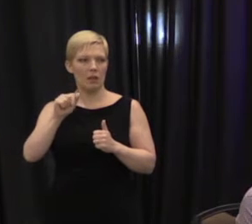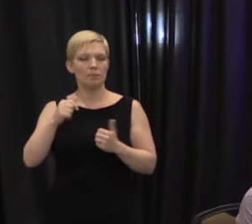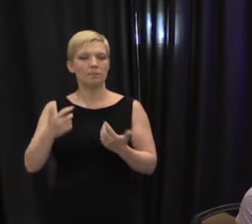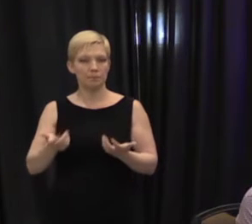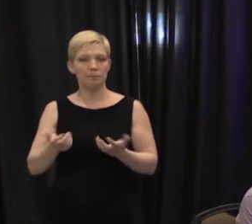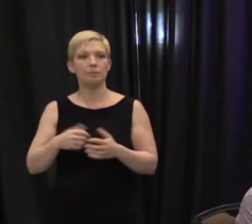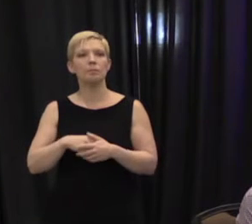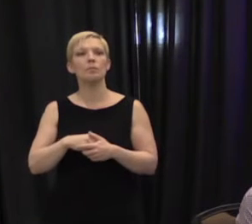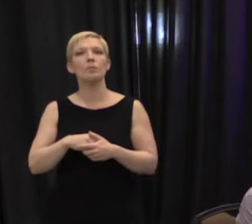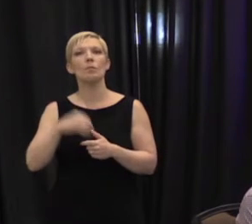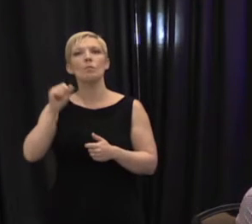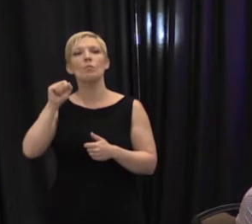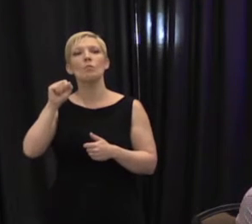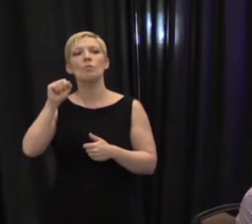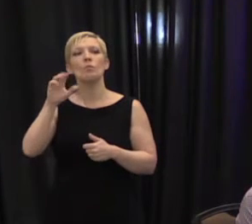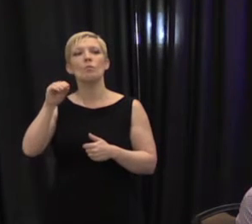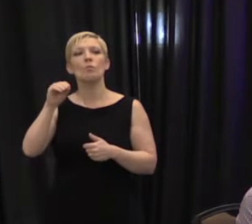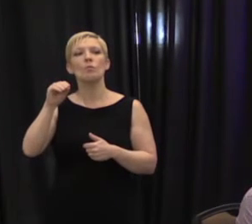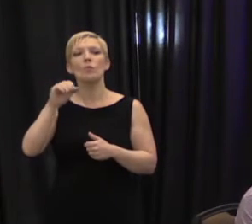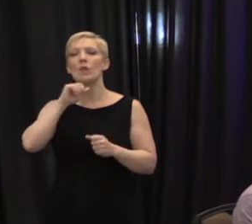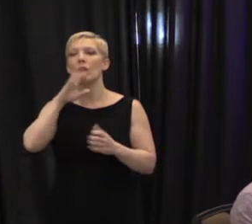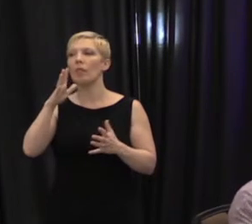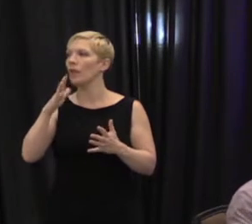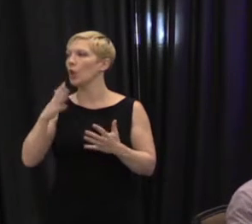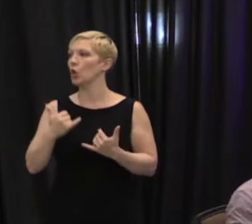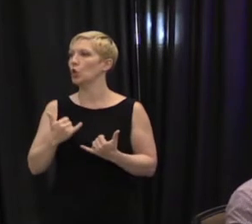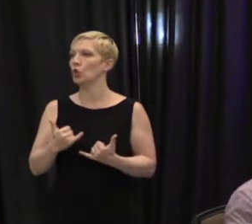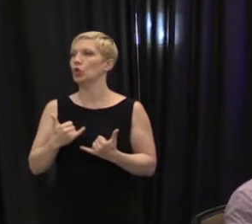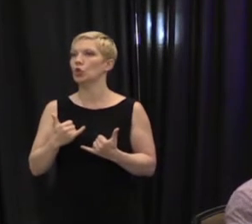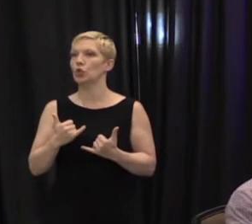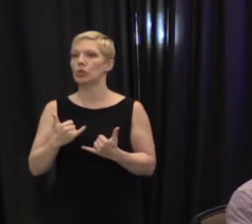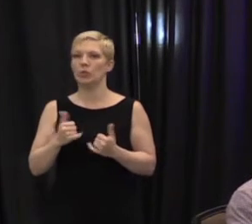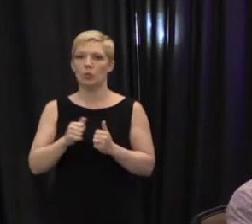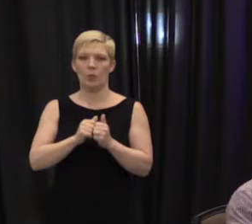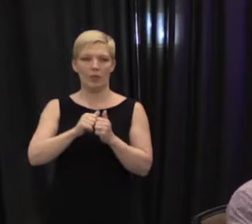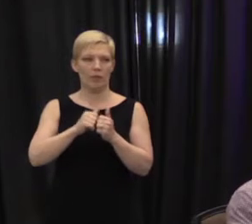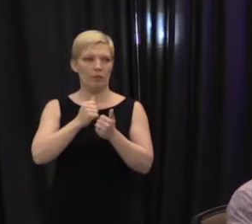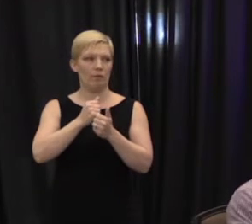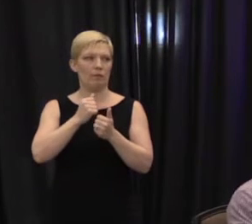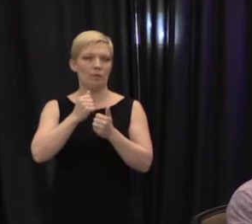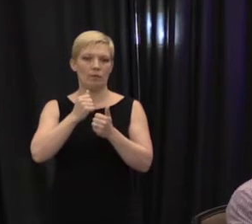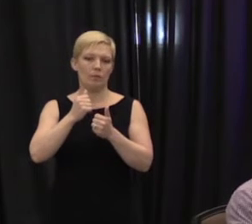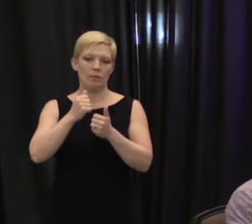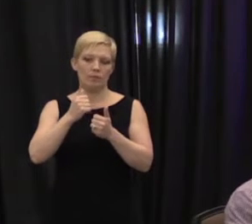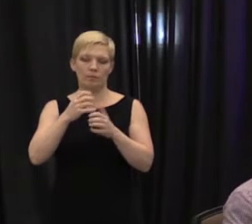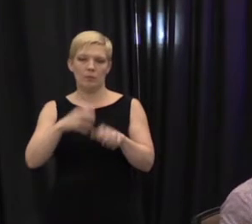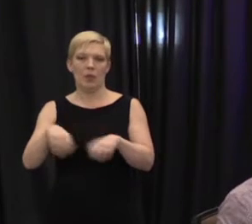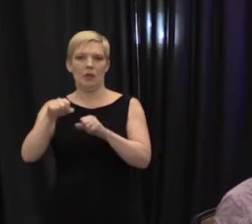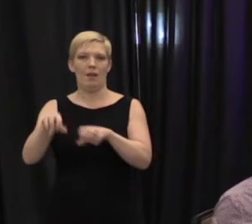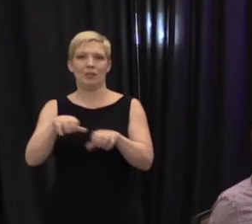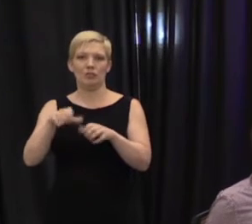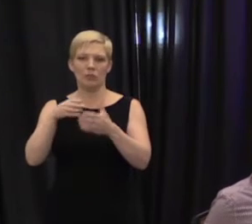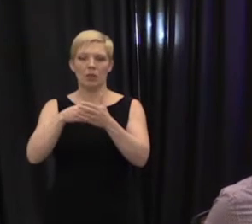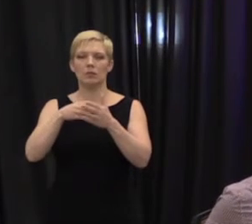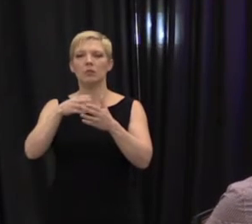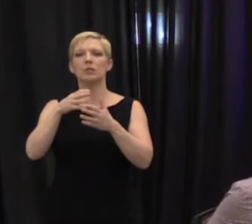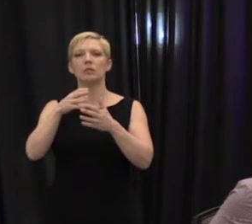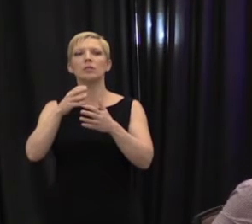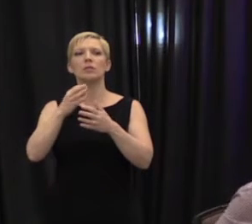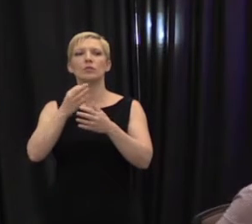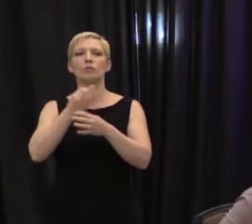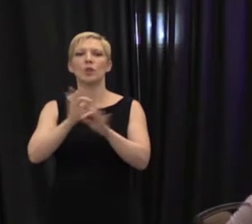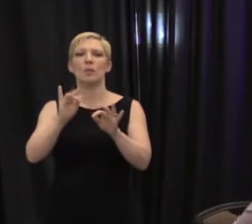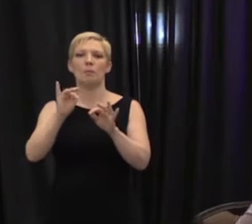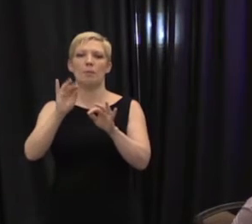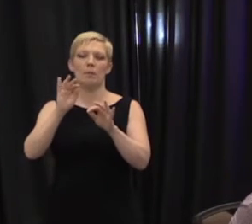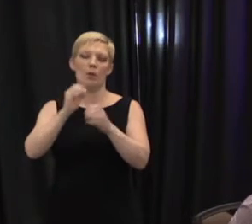is pending or is urgent, but these campaigns will come back, and many of them are very sub rosa. An